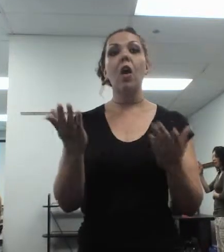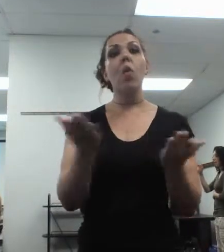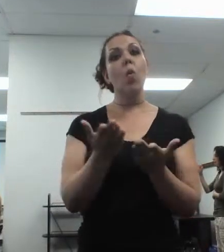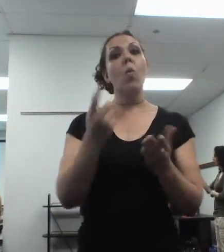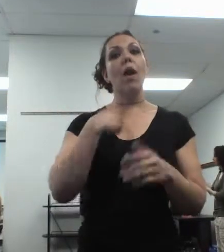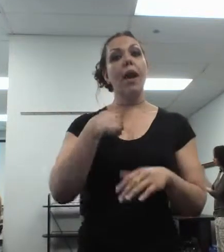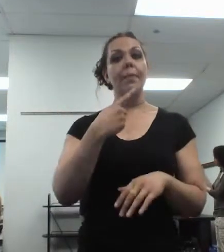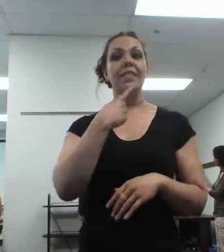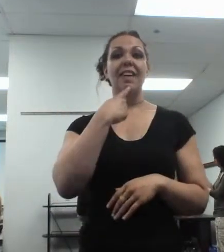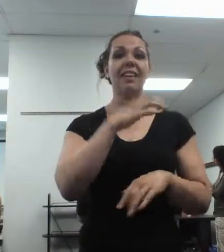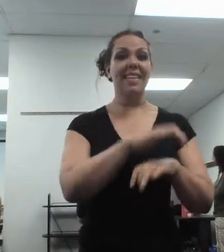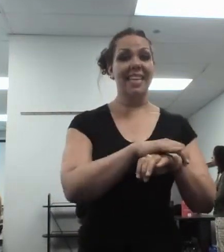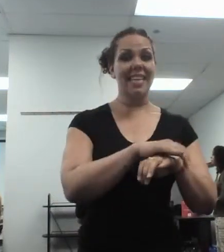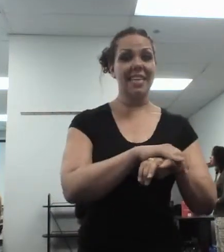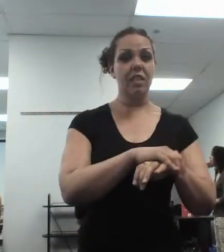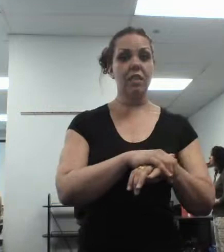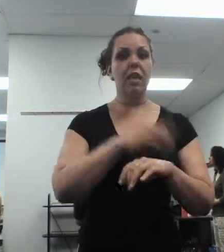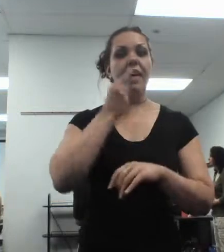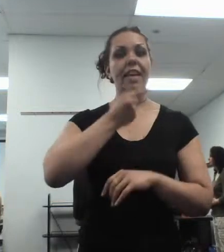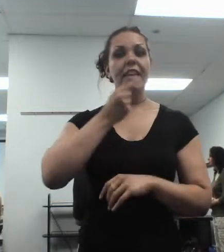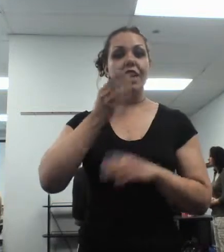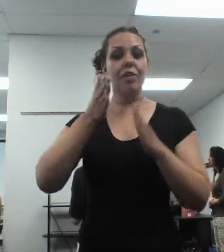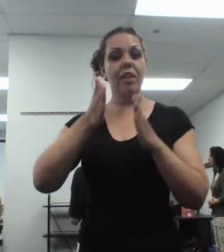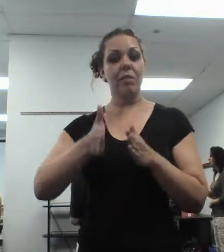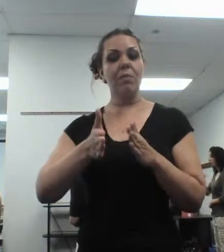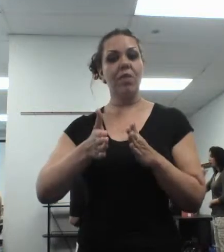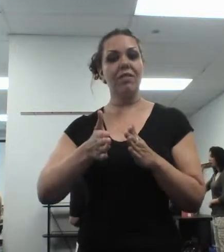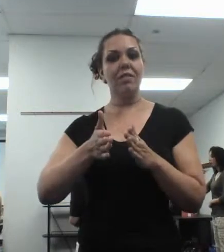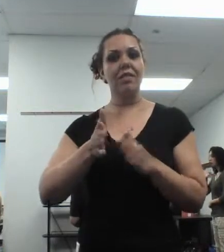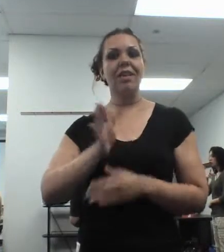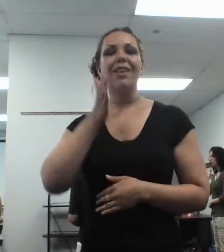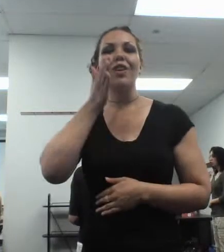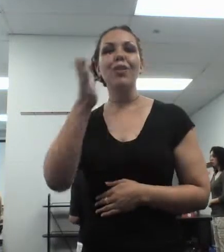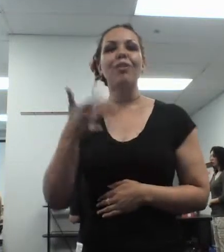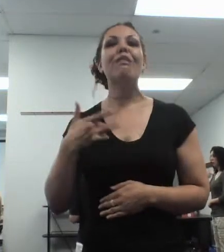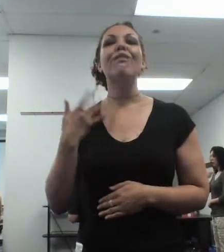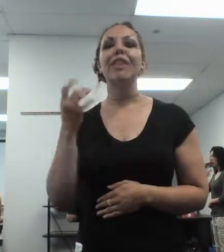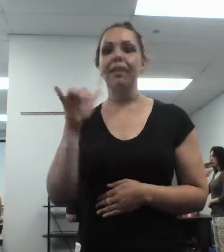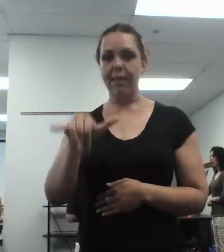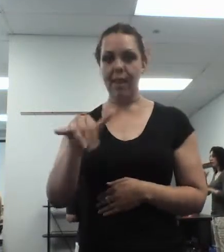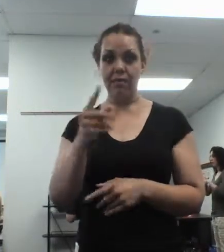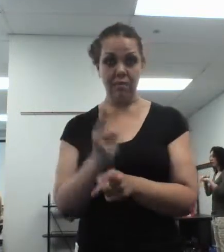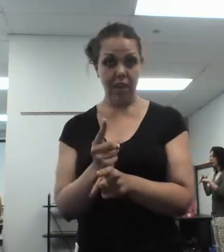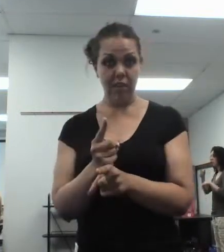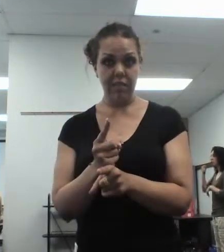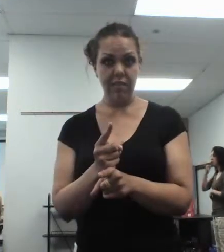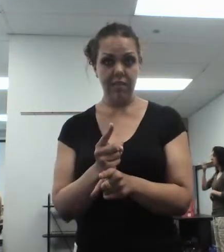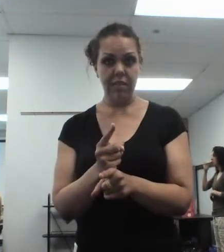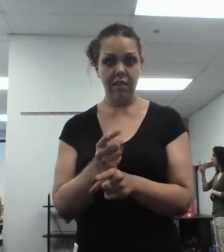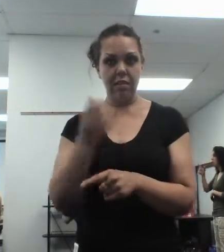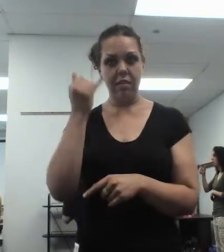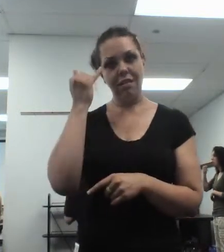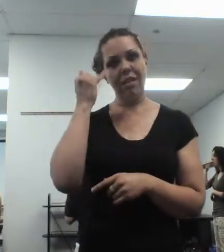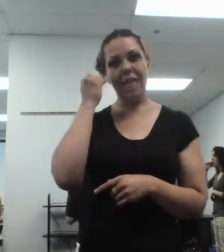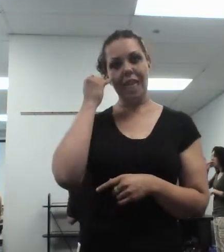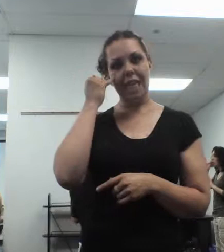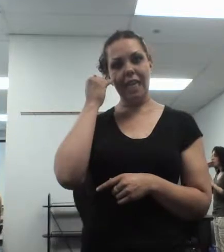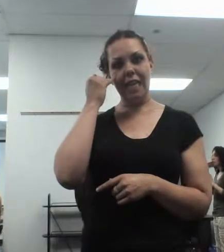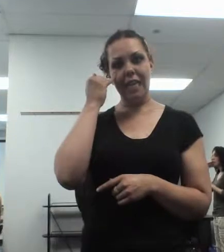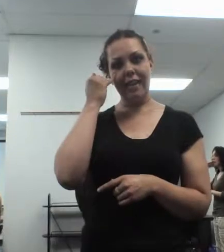a hearing person is going to feel that, right? If I'm just going like this to a deaf person, they're